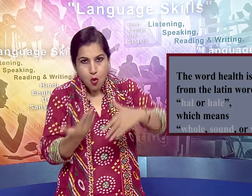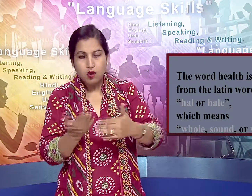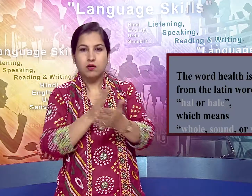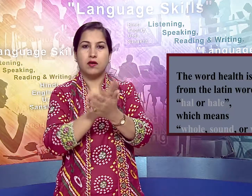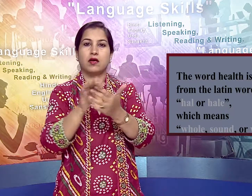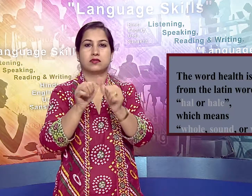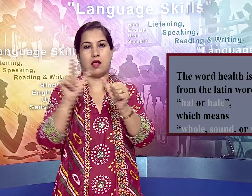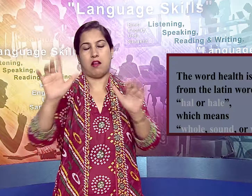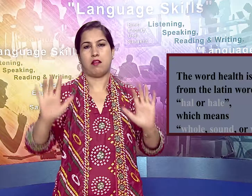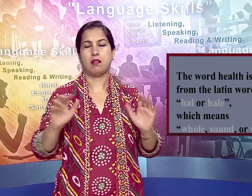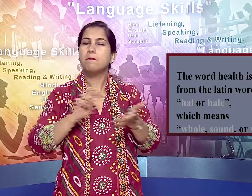which means whole,